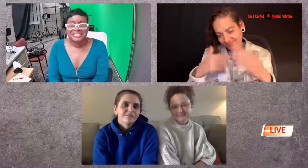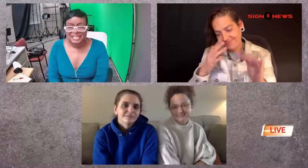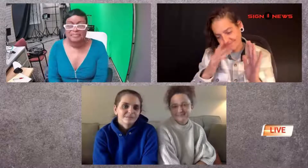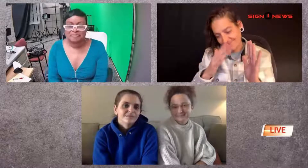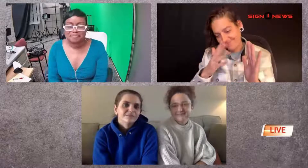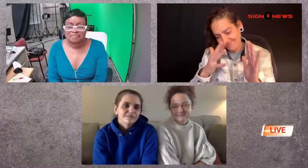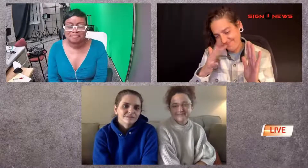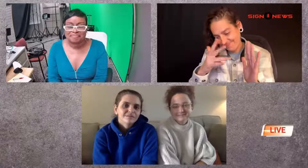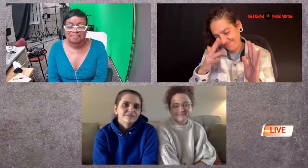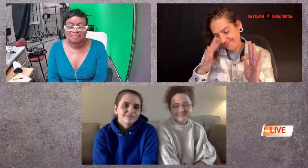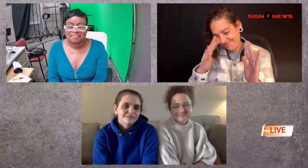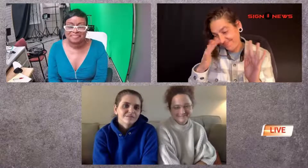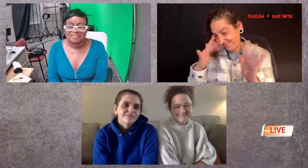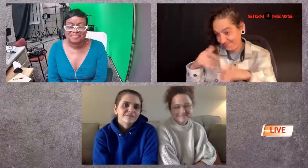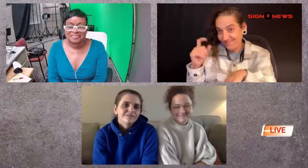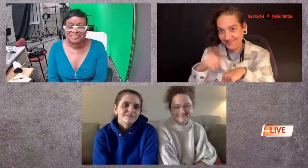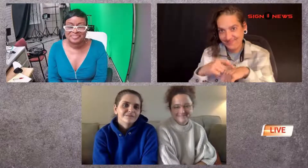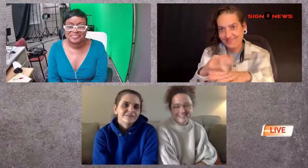Yep.